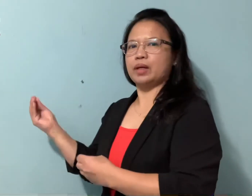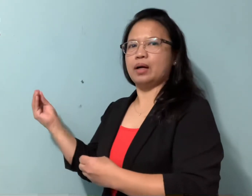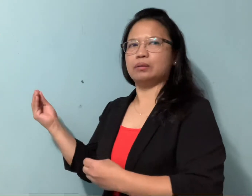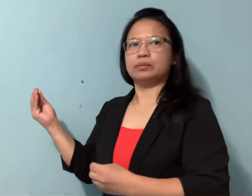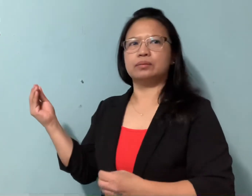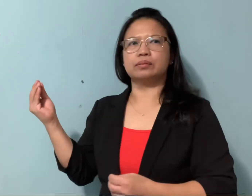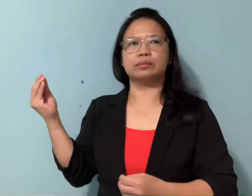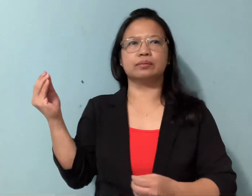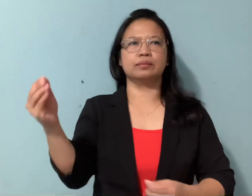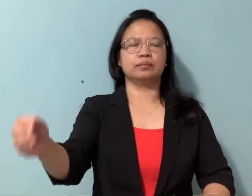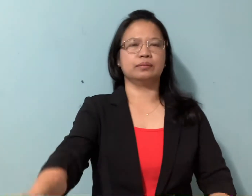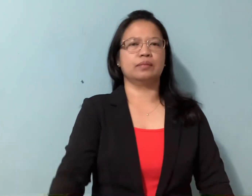out.